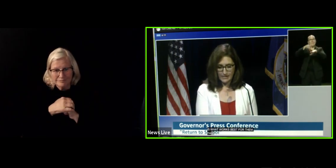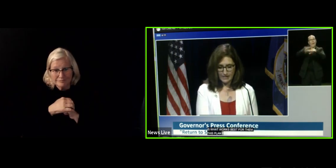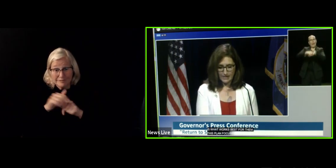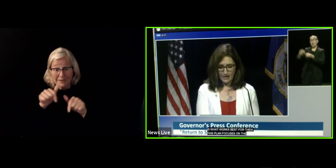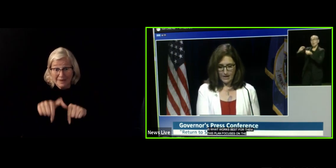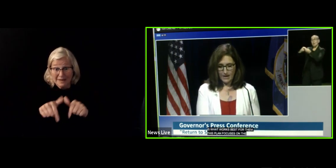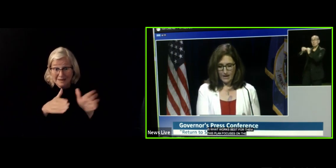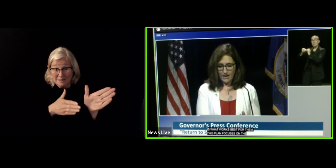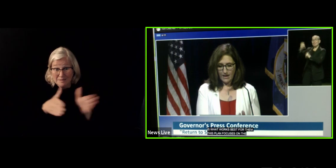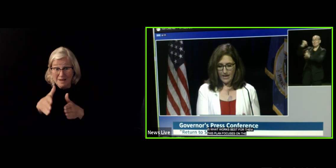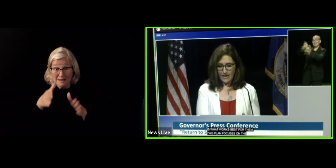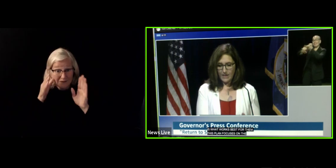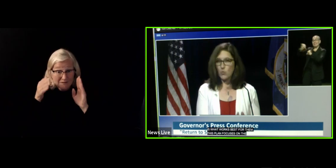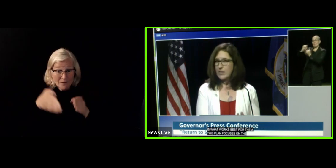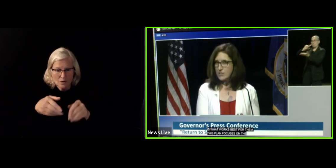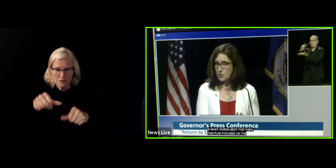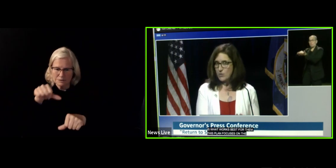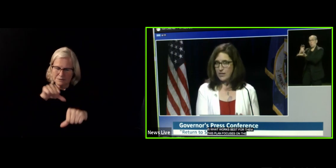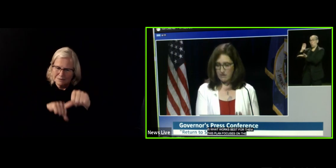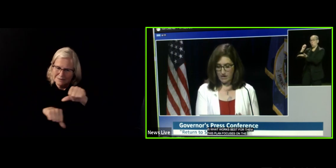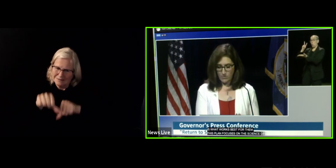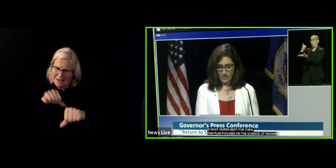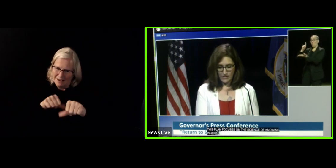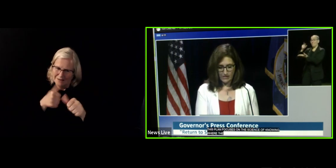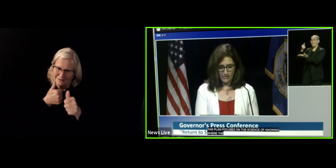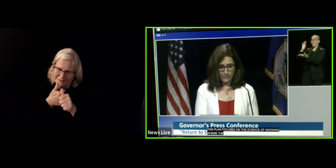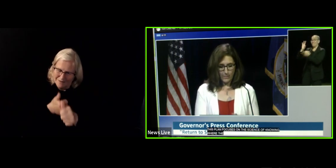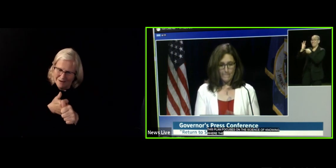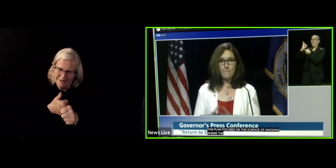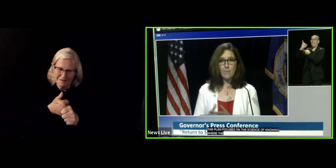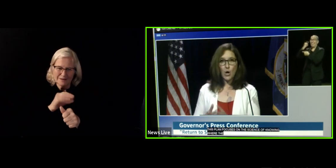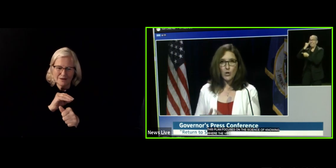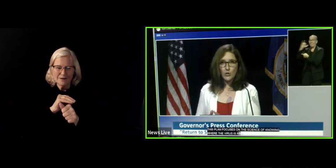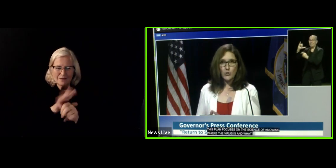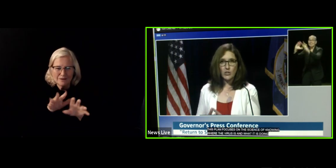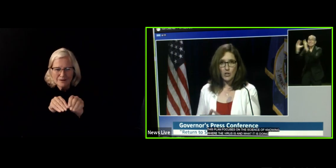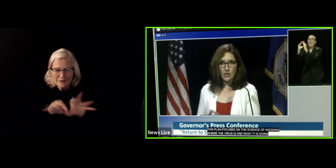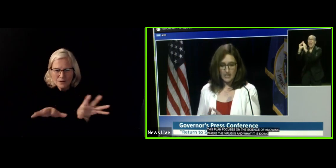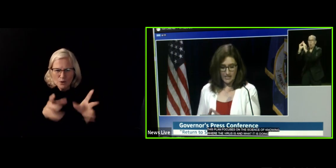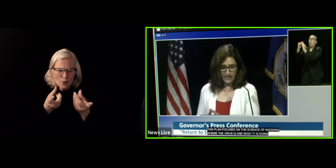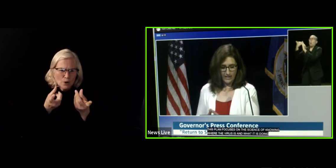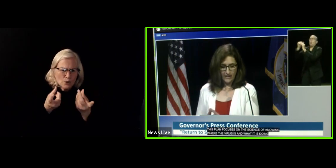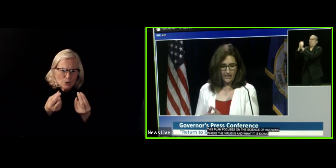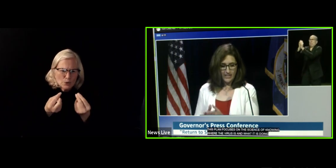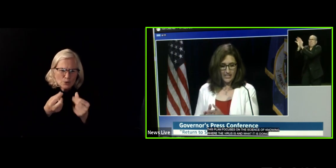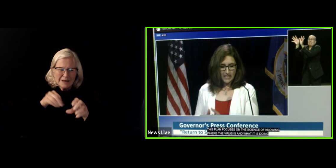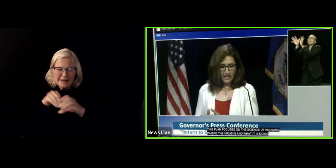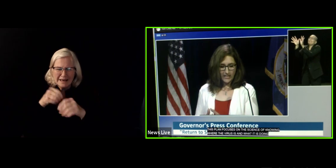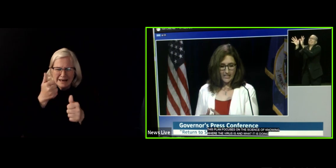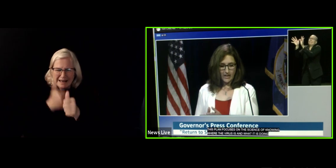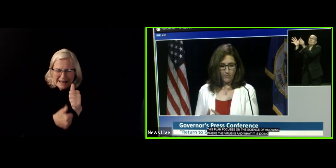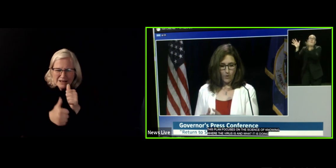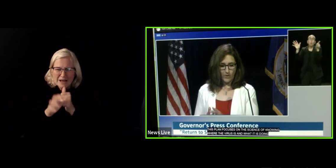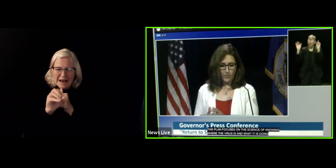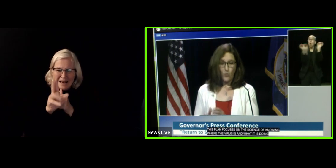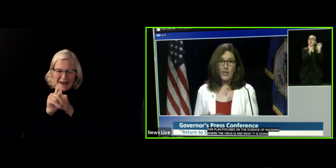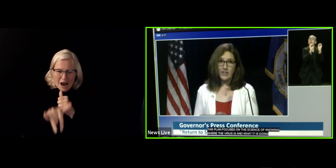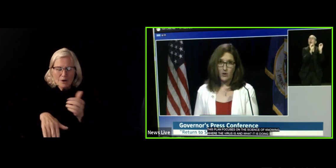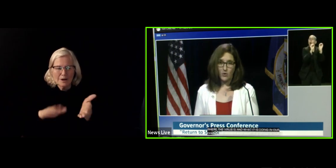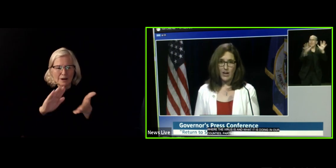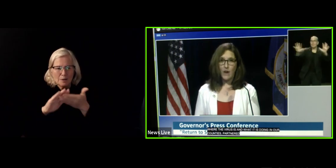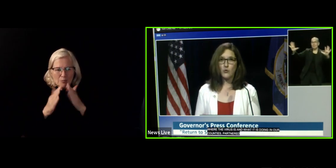is and what it is doing in our counties, partnered alongside the science of what